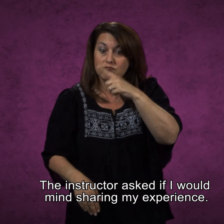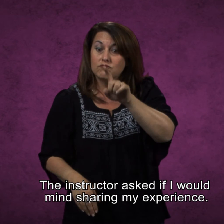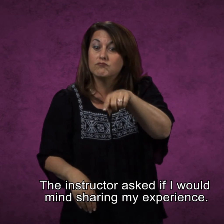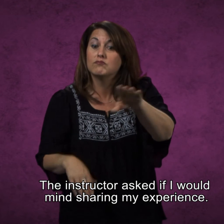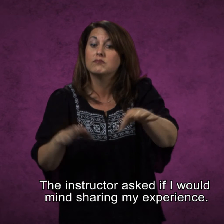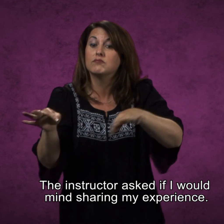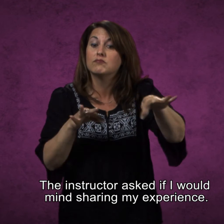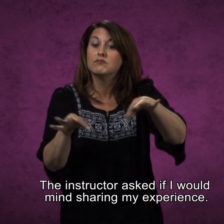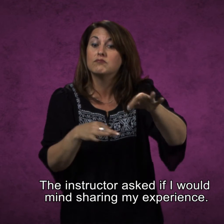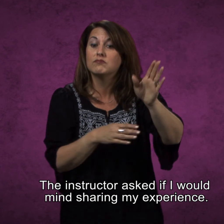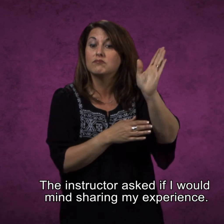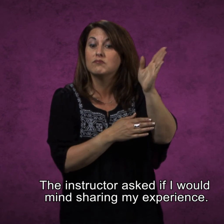sharing my experience.